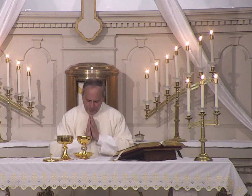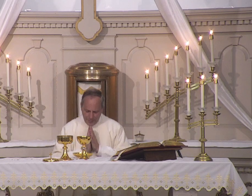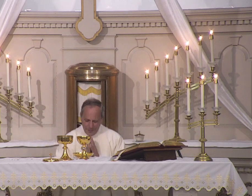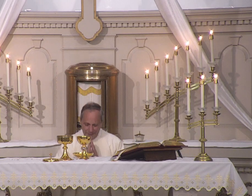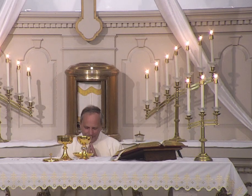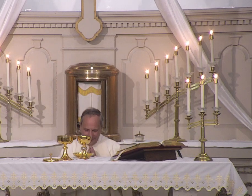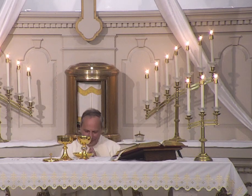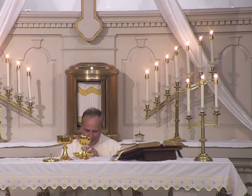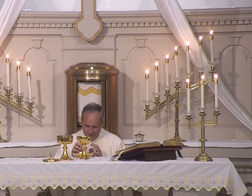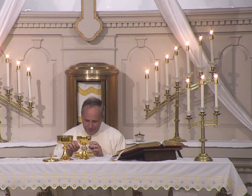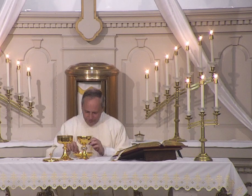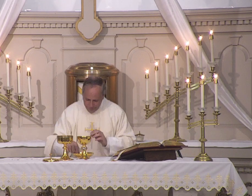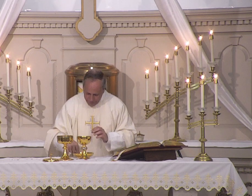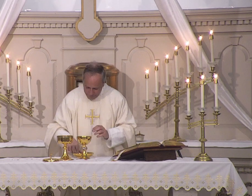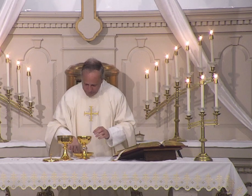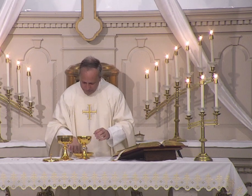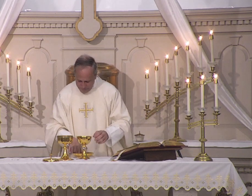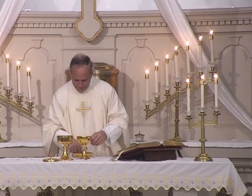peace.